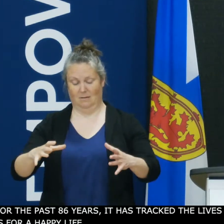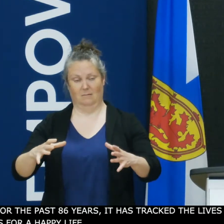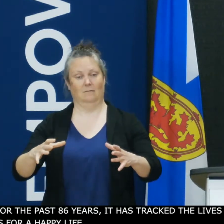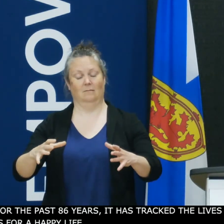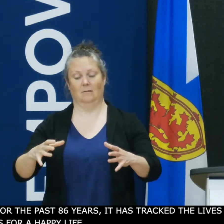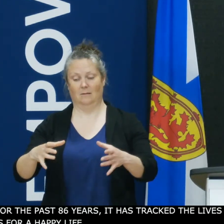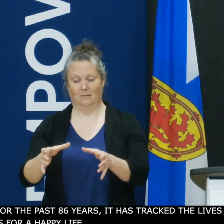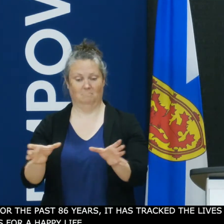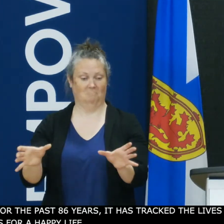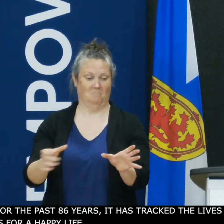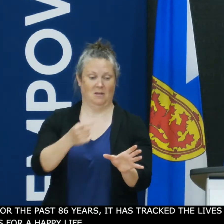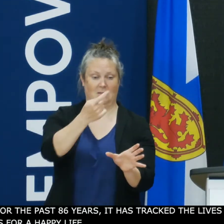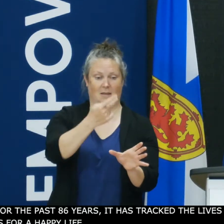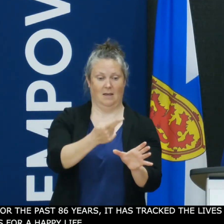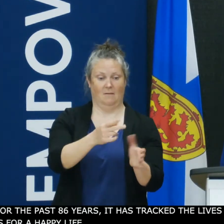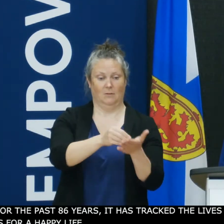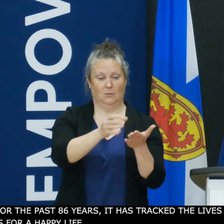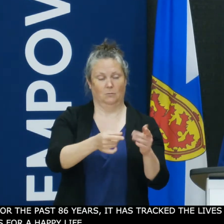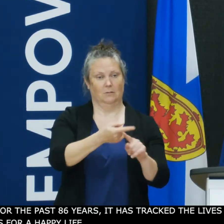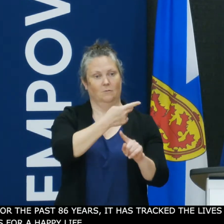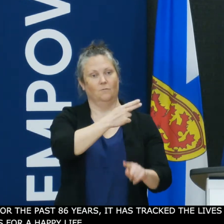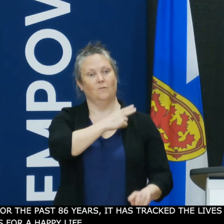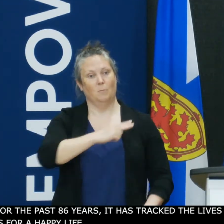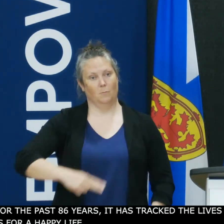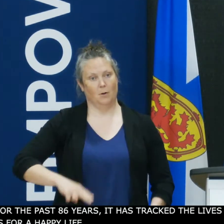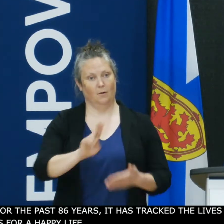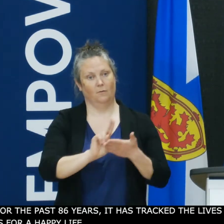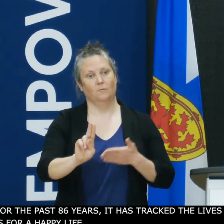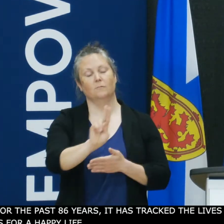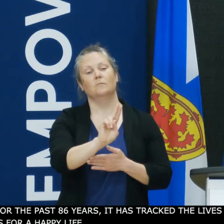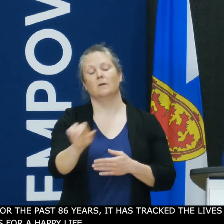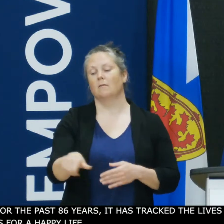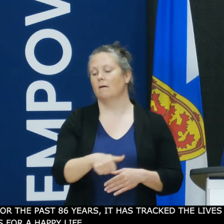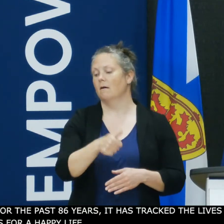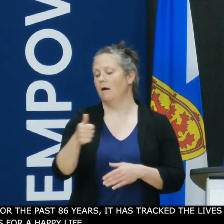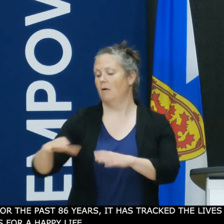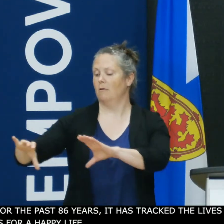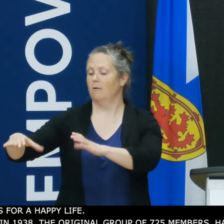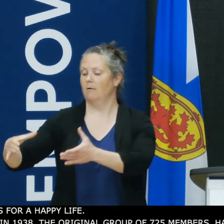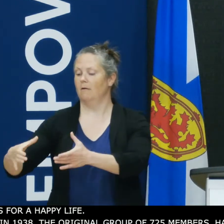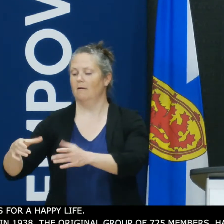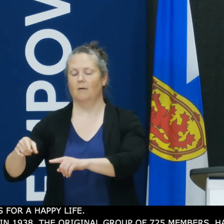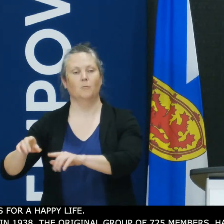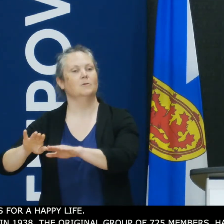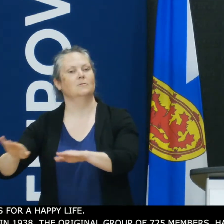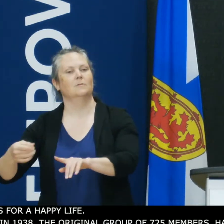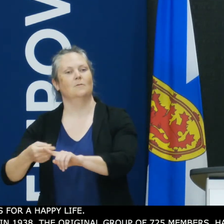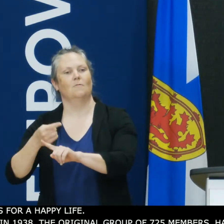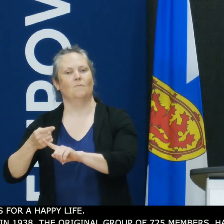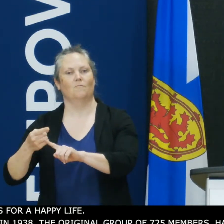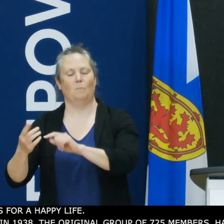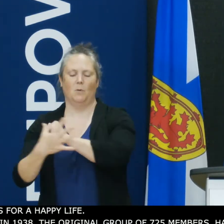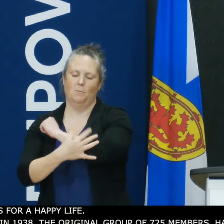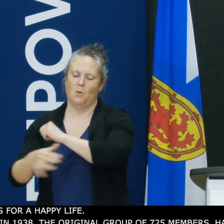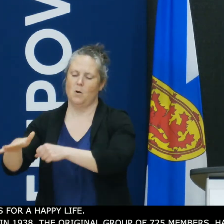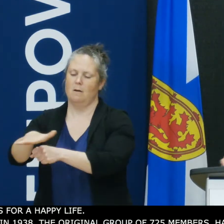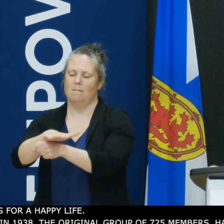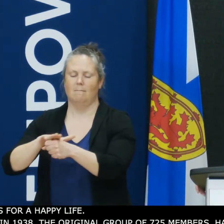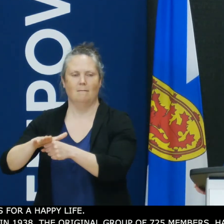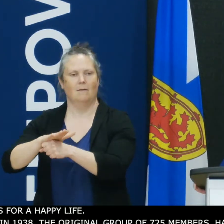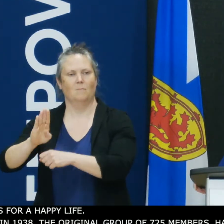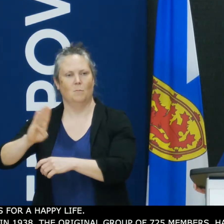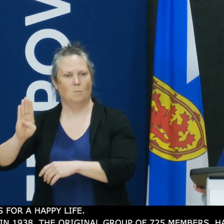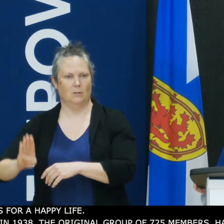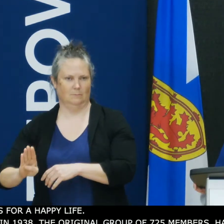Harvard students, and the other half were children from the poorest neighborhoods in Boston. And it's been